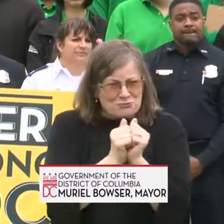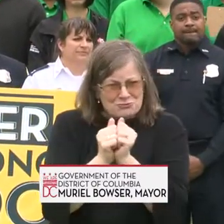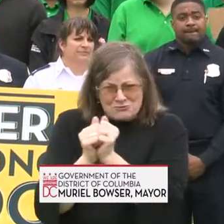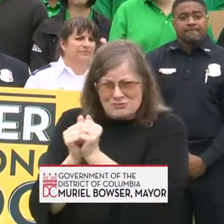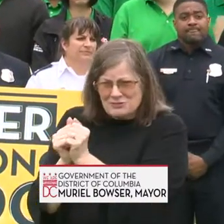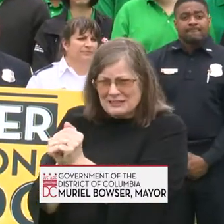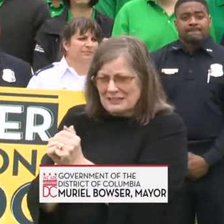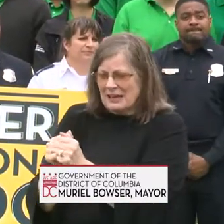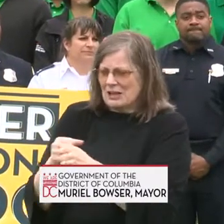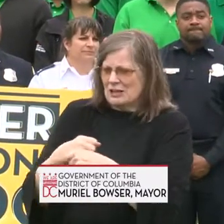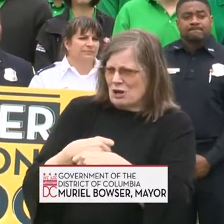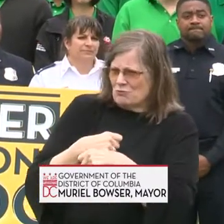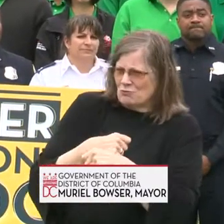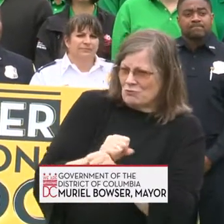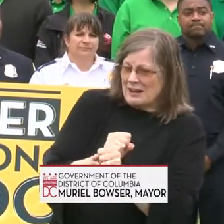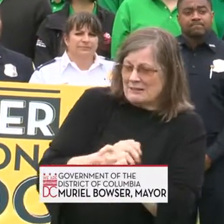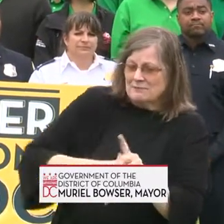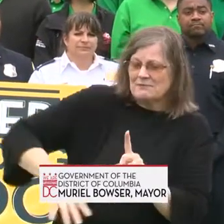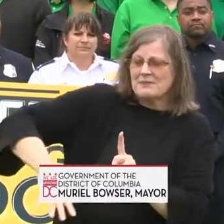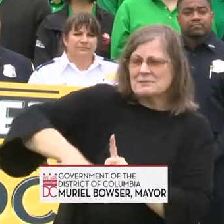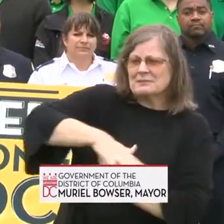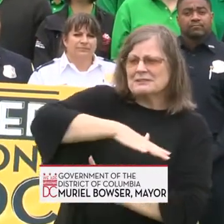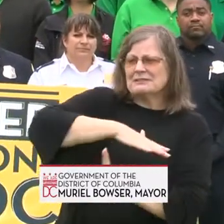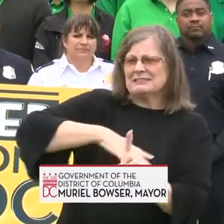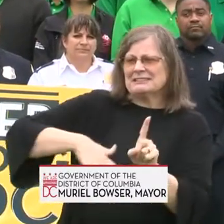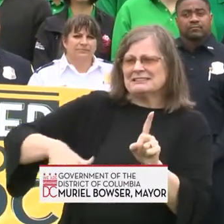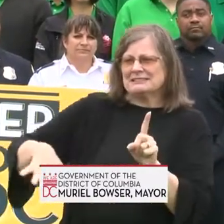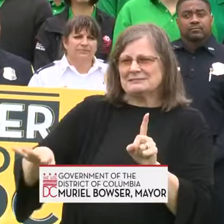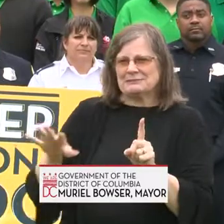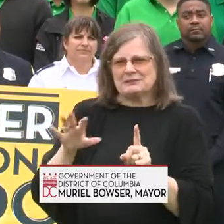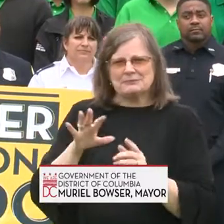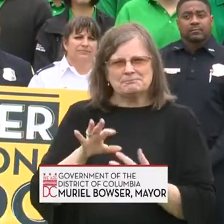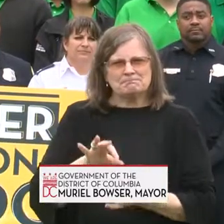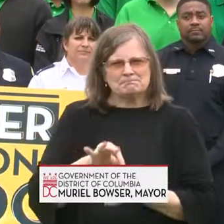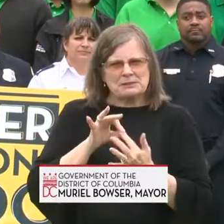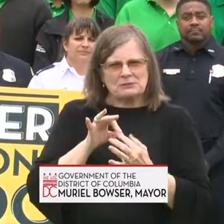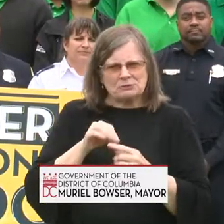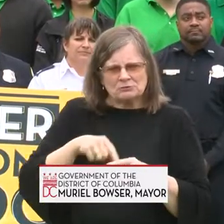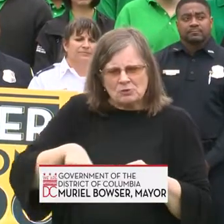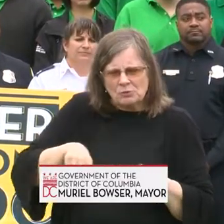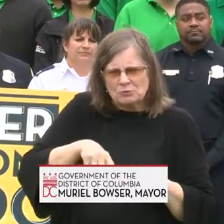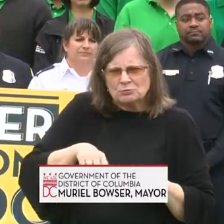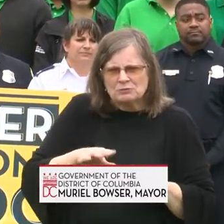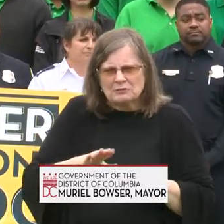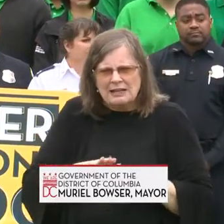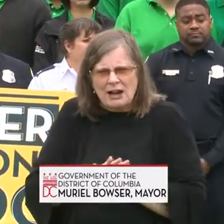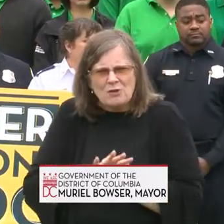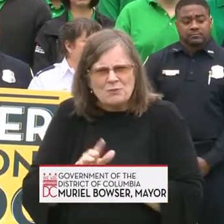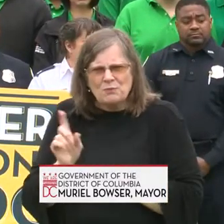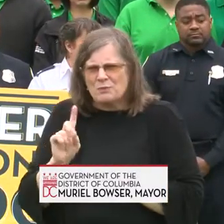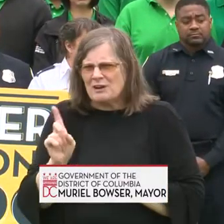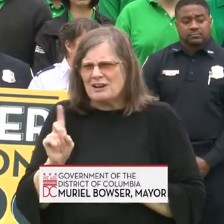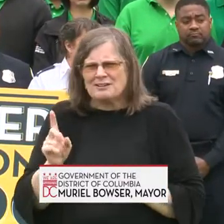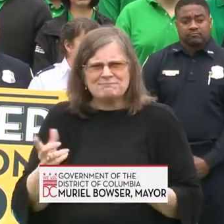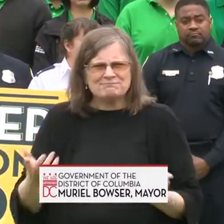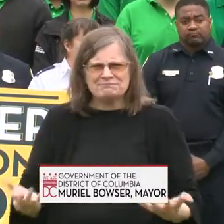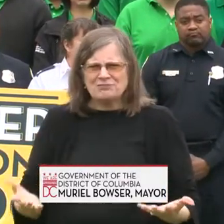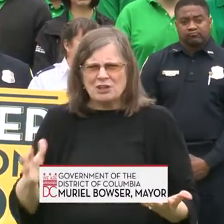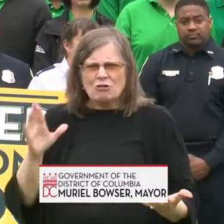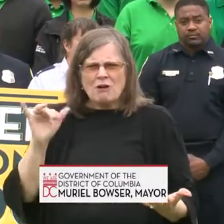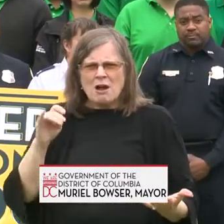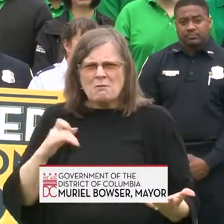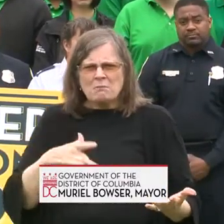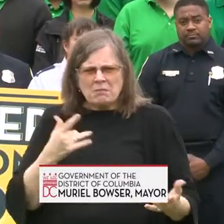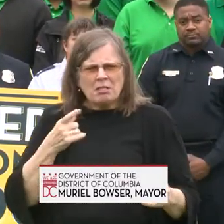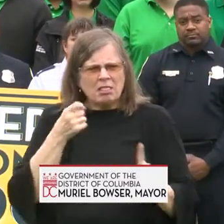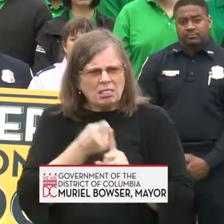across the city, and especially in these targeted areas where children and families feel comfortable playing outside,